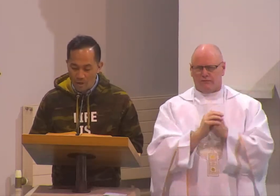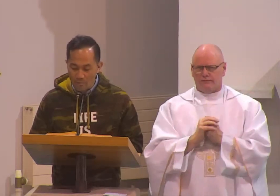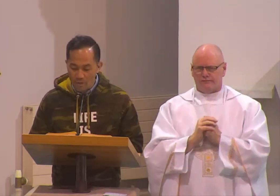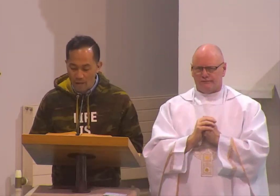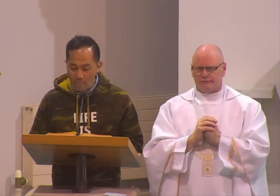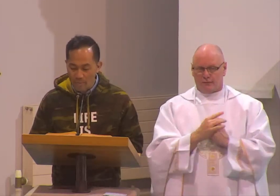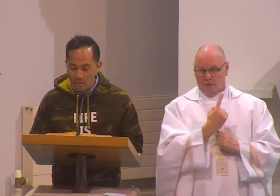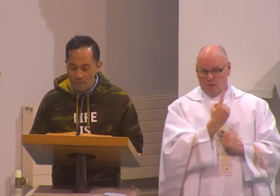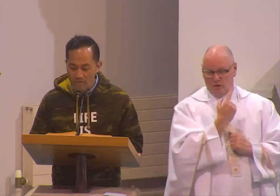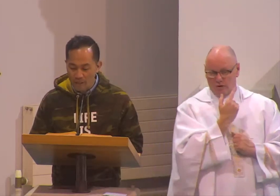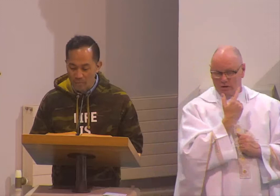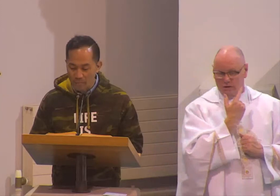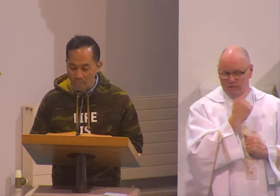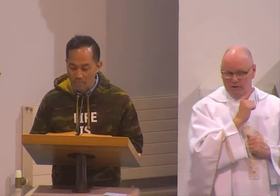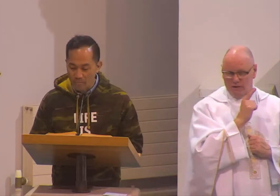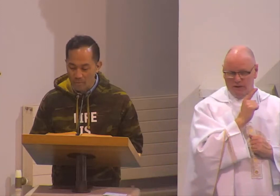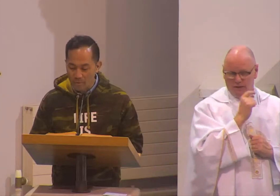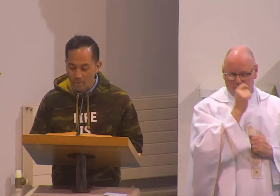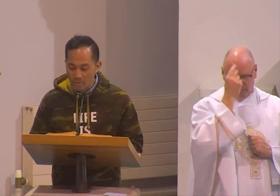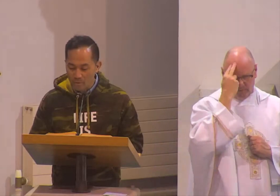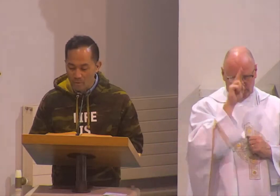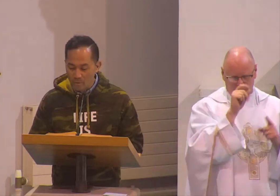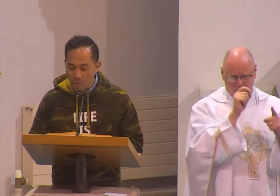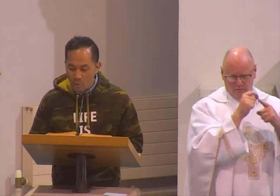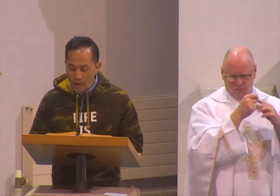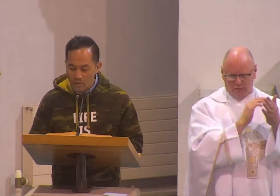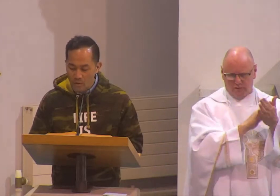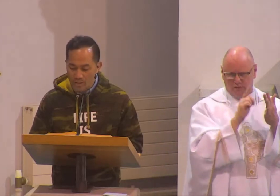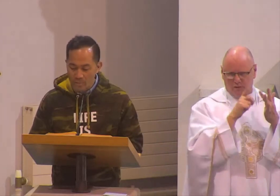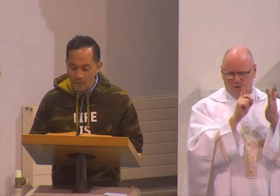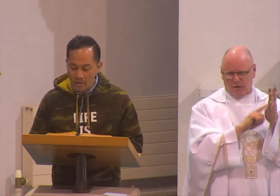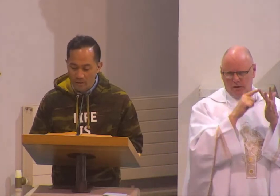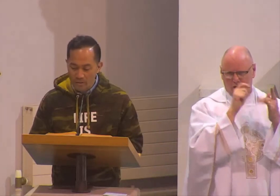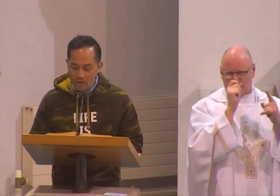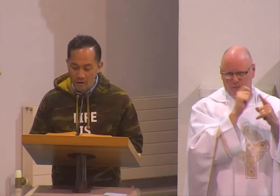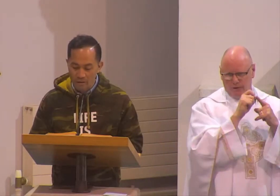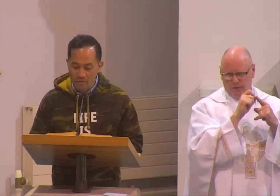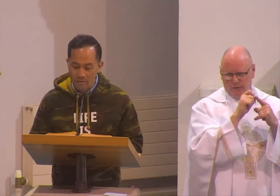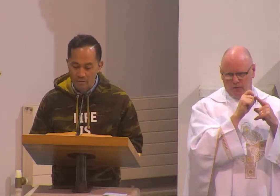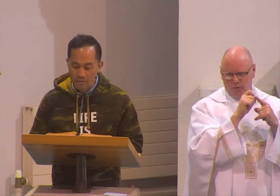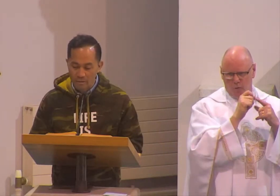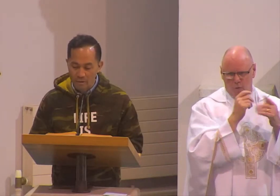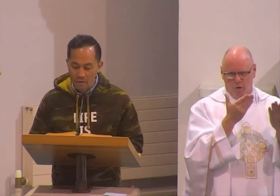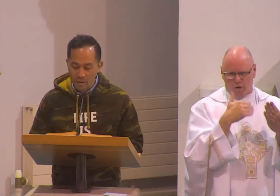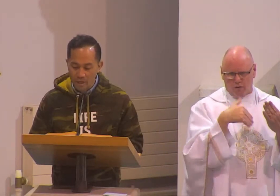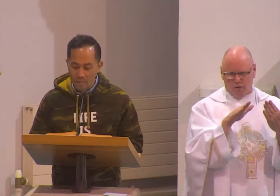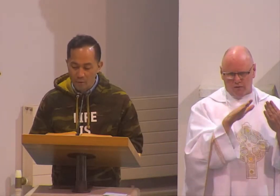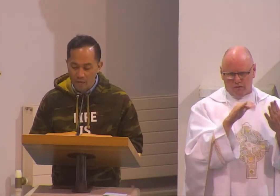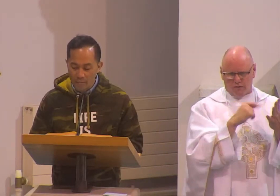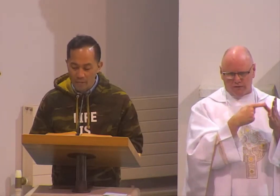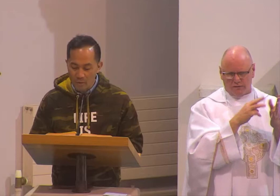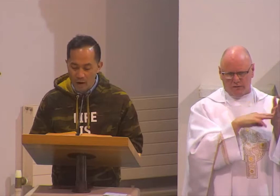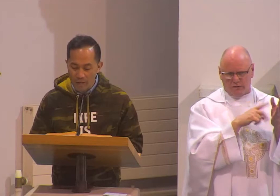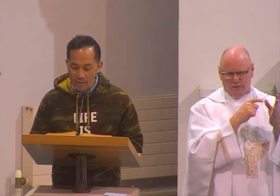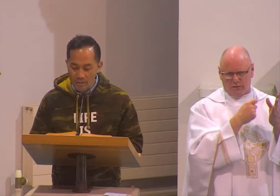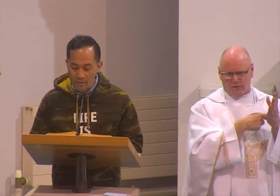them was Philip, who went to a Samaritan town and proclaimed the Christ to them.